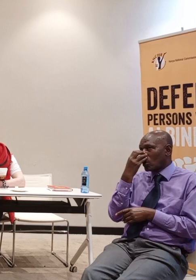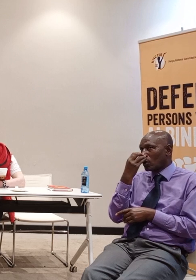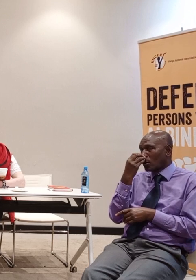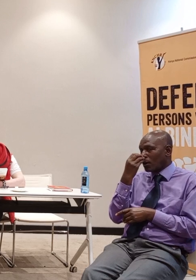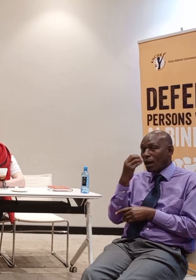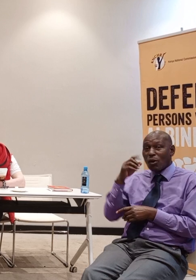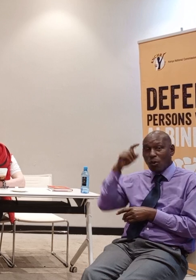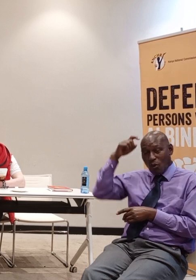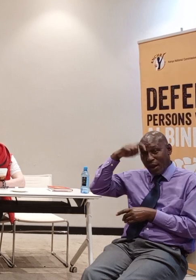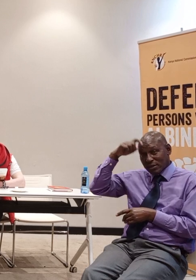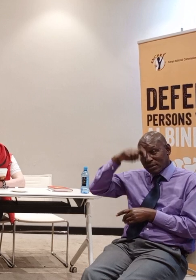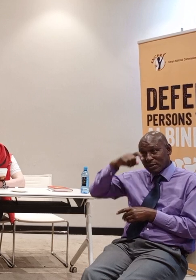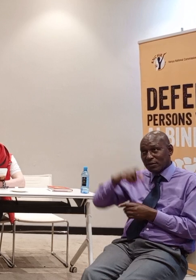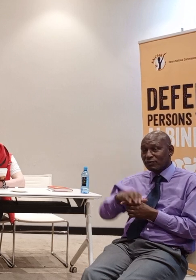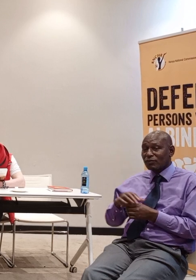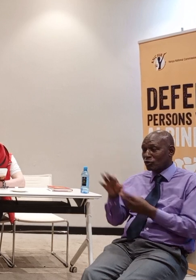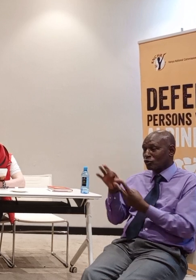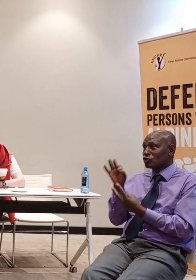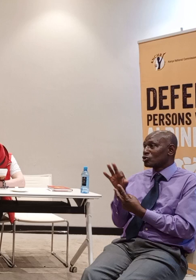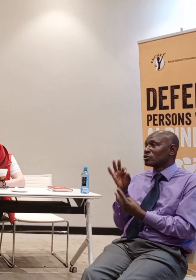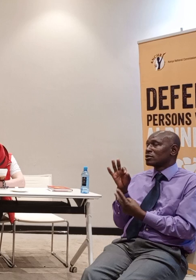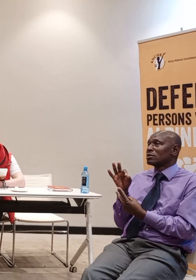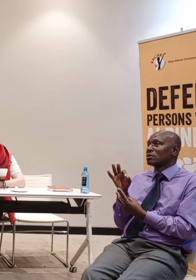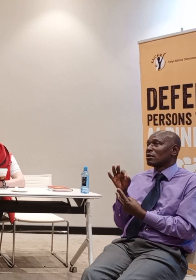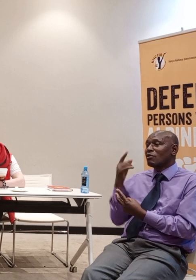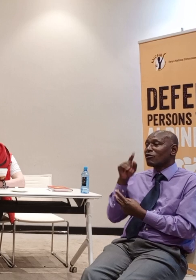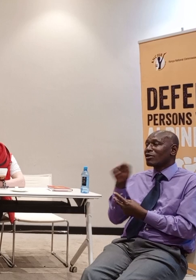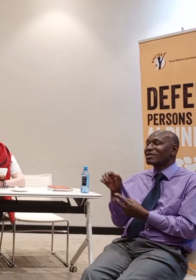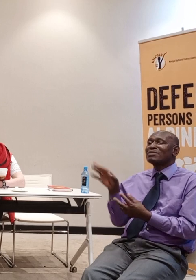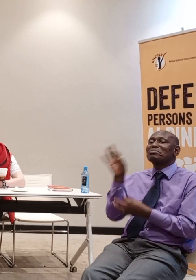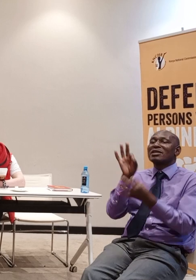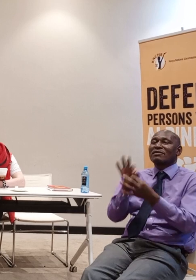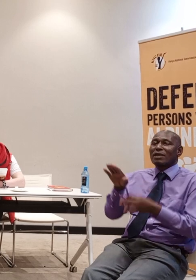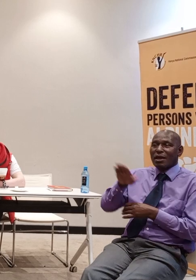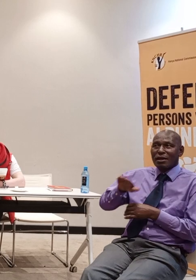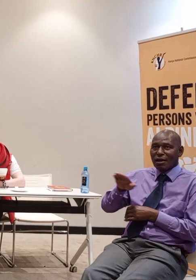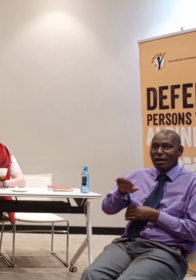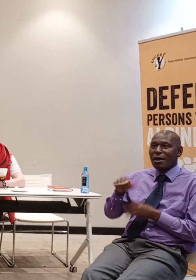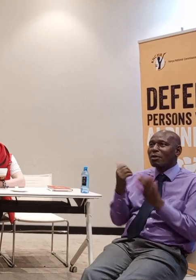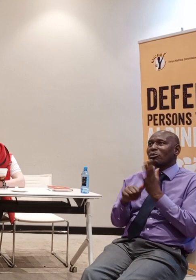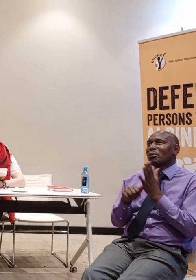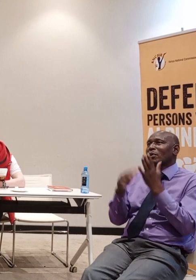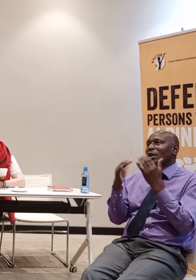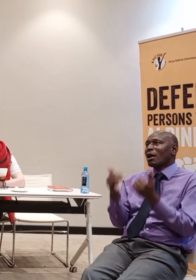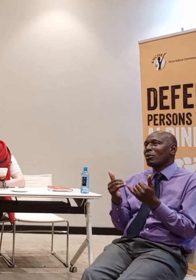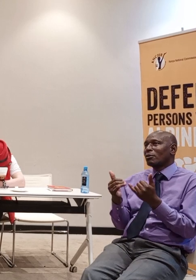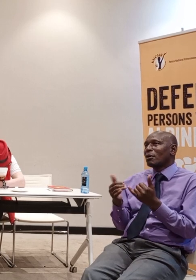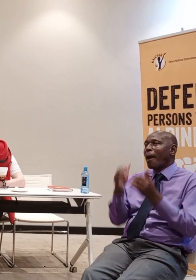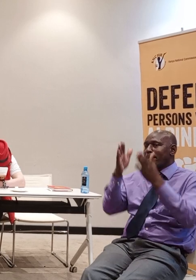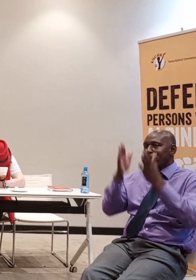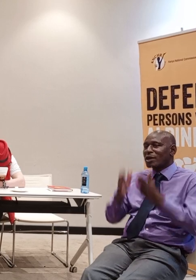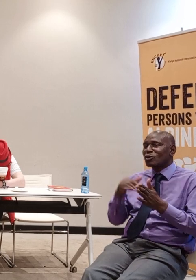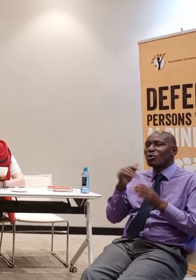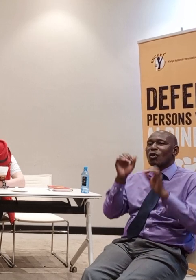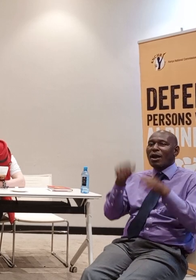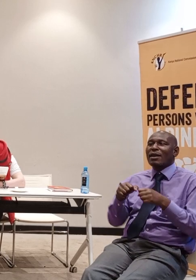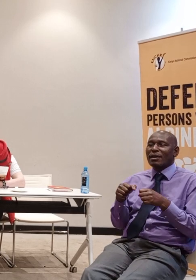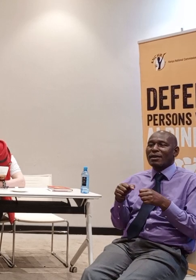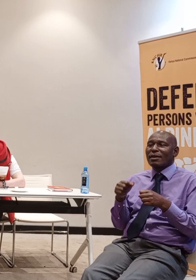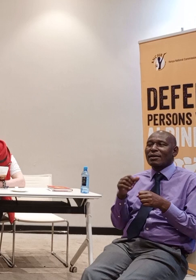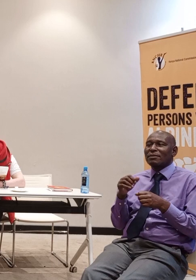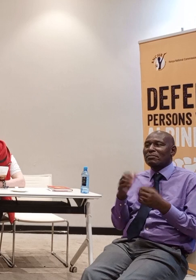very wise to choose for that particular area, because the problem has always been the person who can be able to